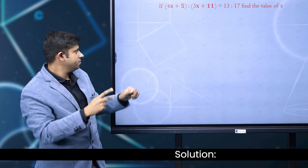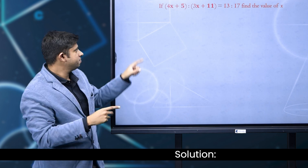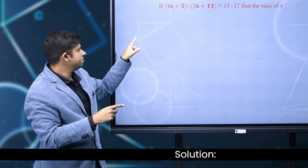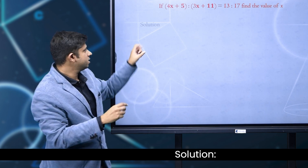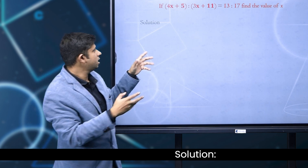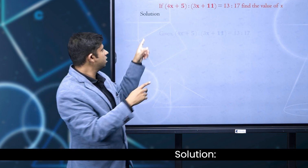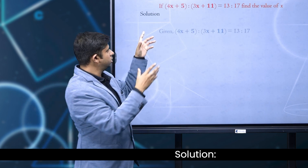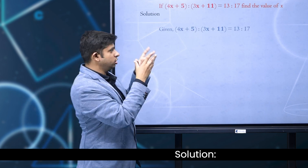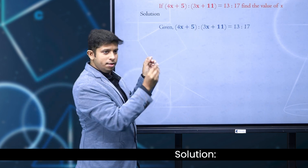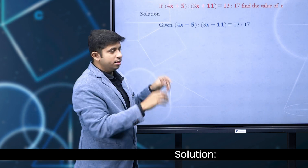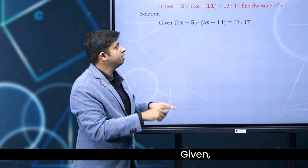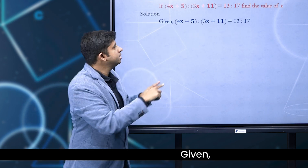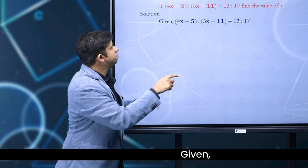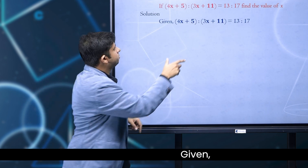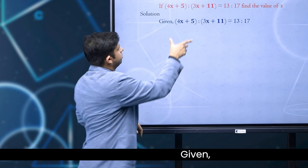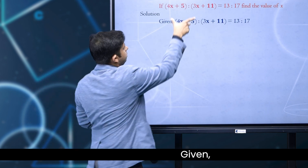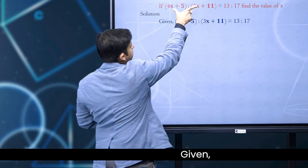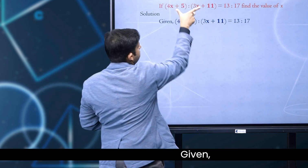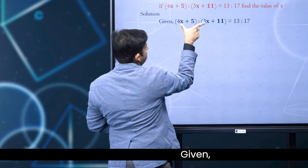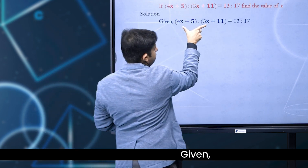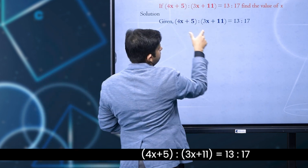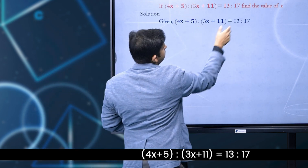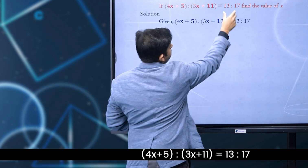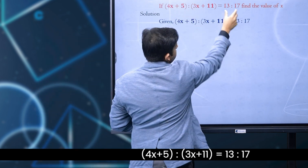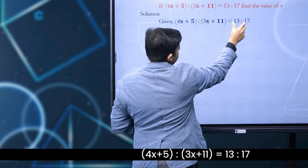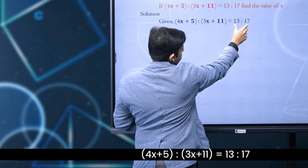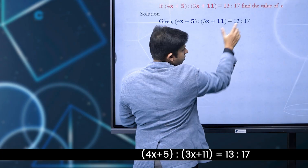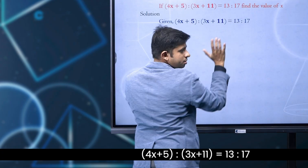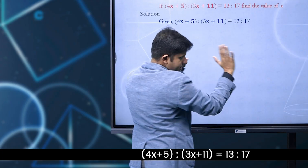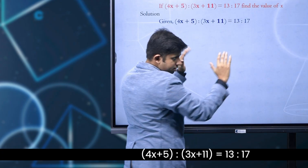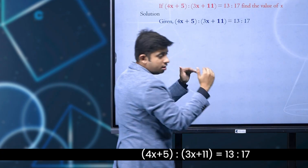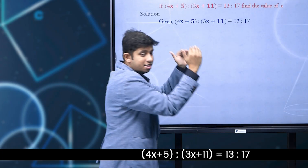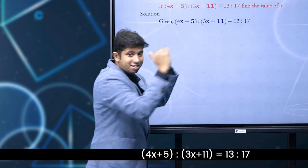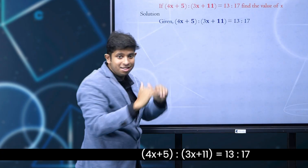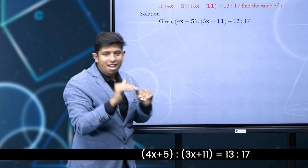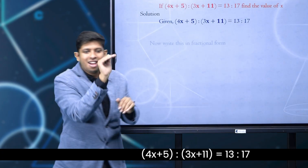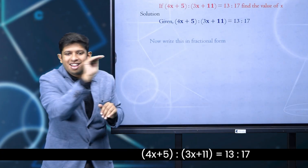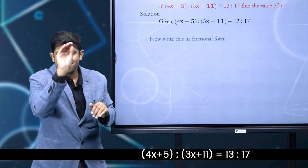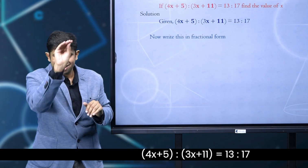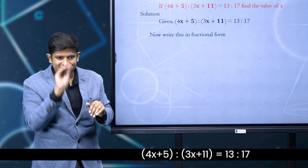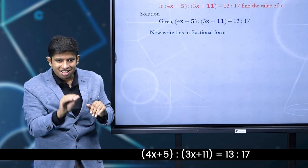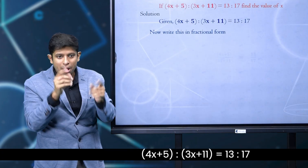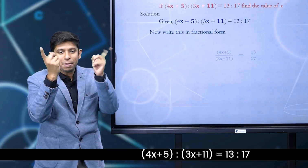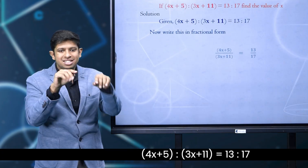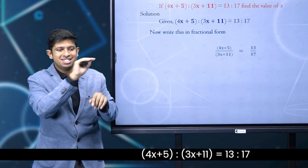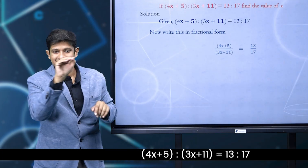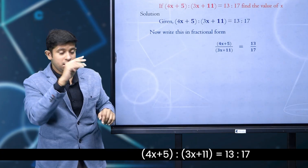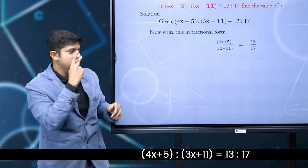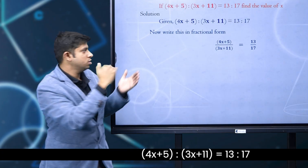Solution. Given 4x plus 5 is to 3x plus 11 equals to 13 is to 17.